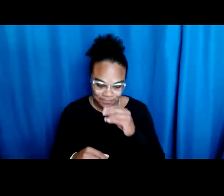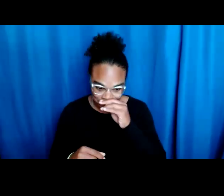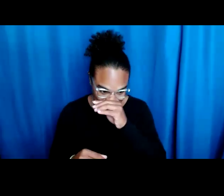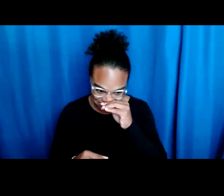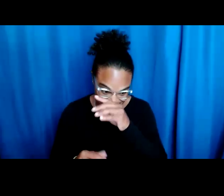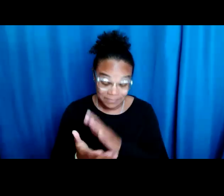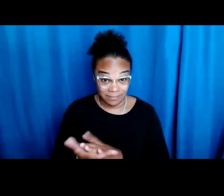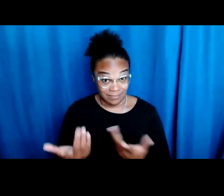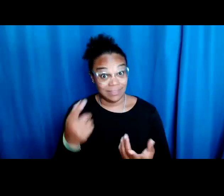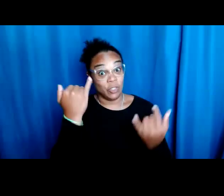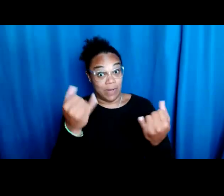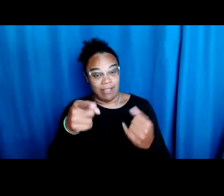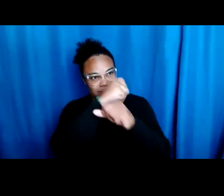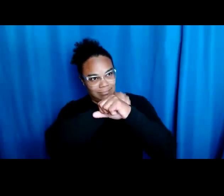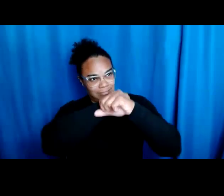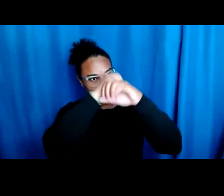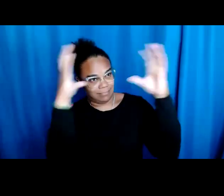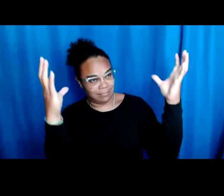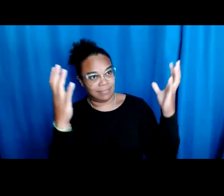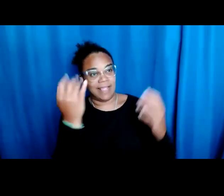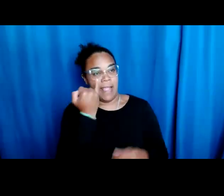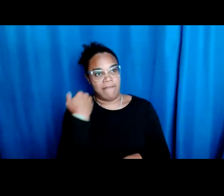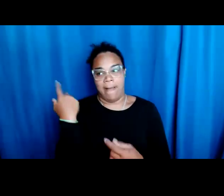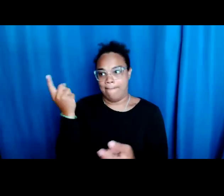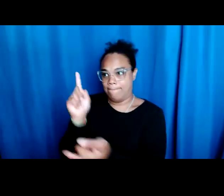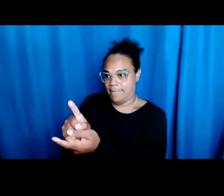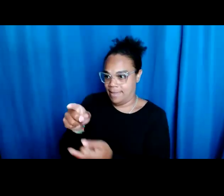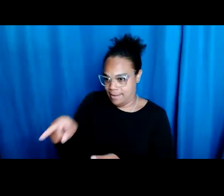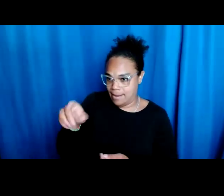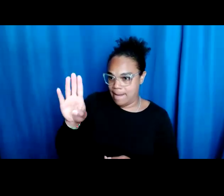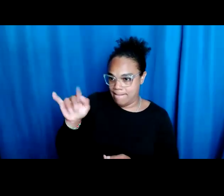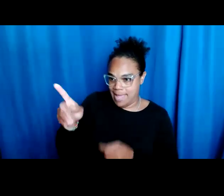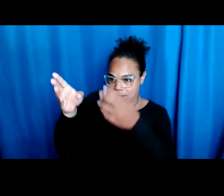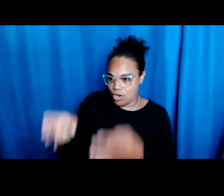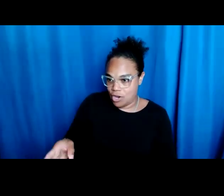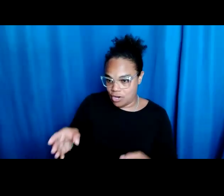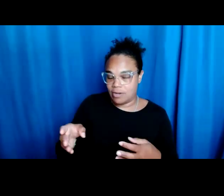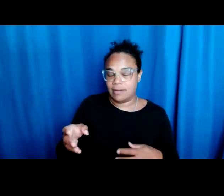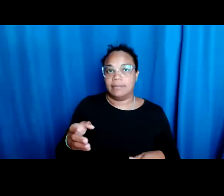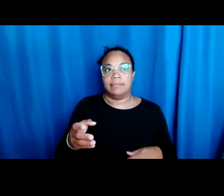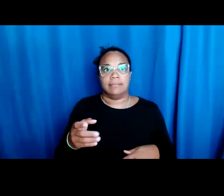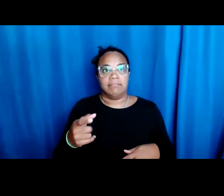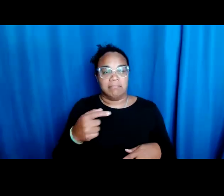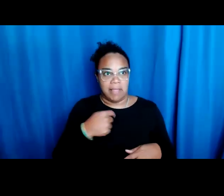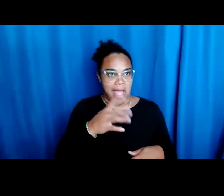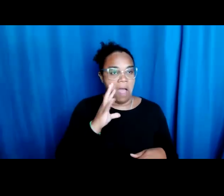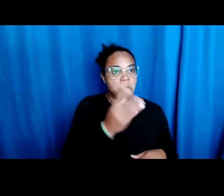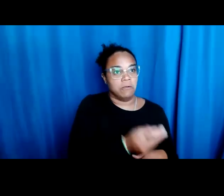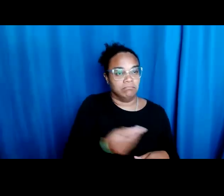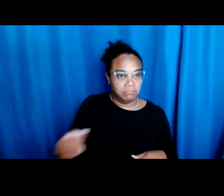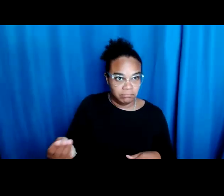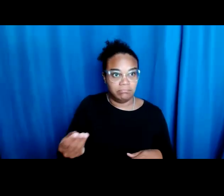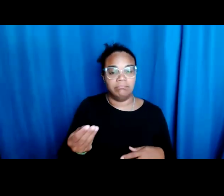banker, you give him your elevator pitch. You hand him this or her a 1 or 2